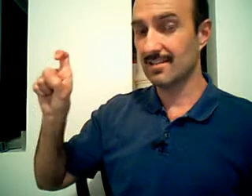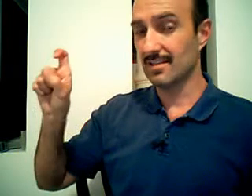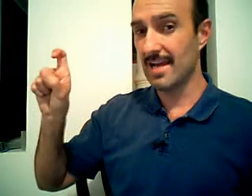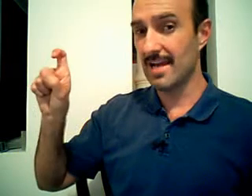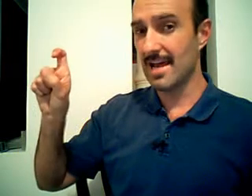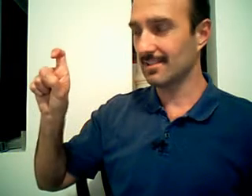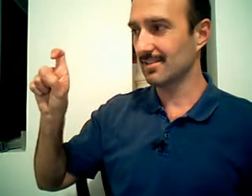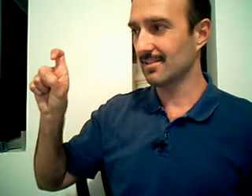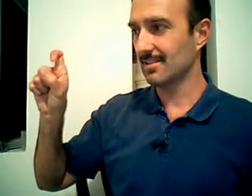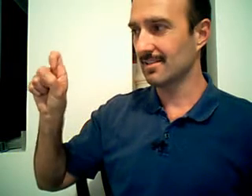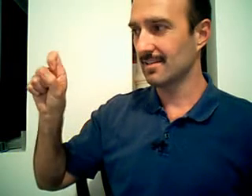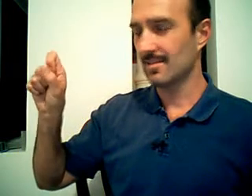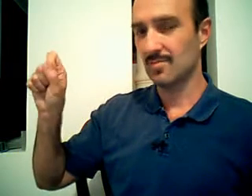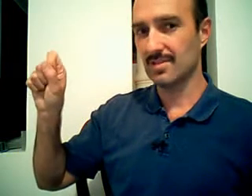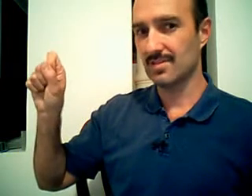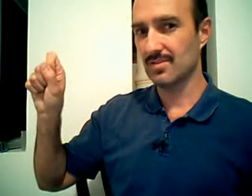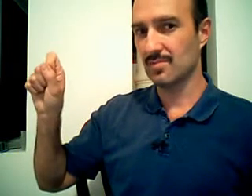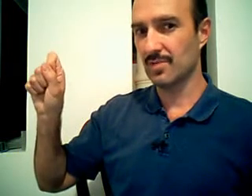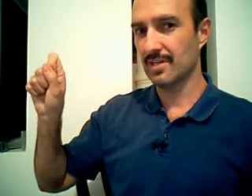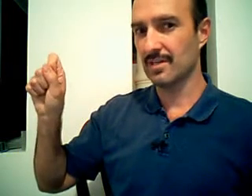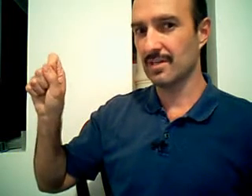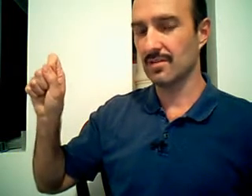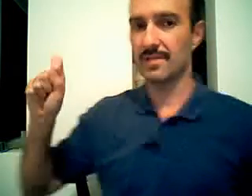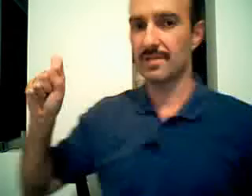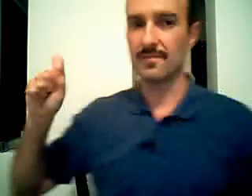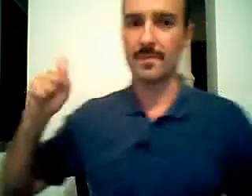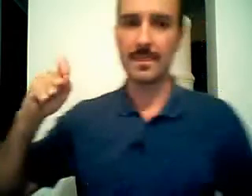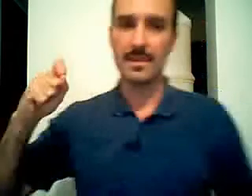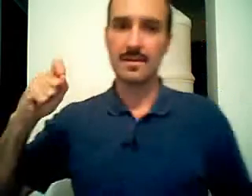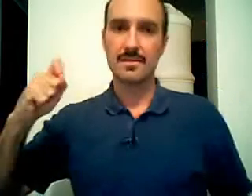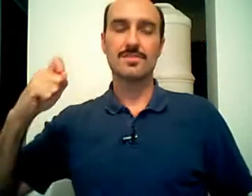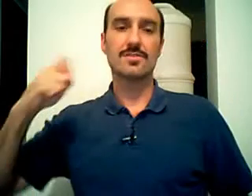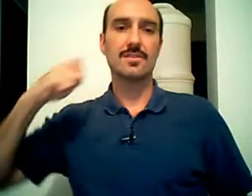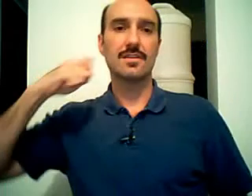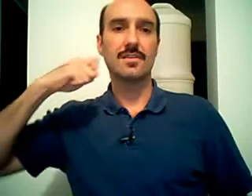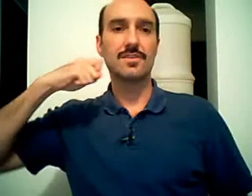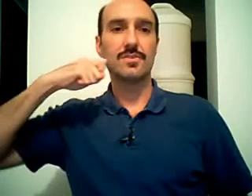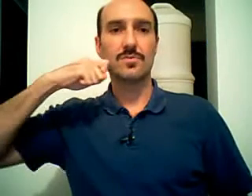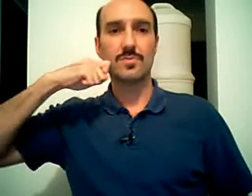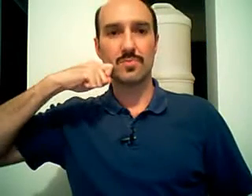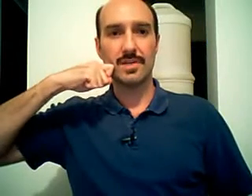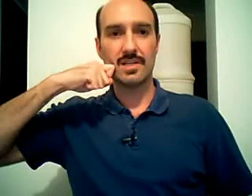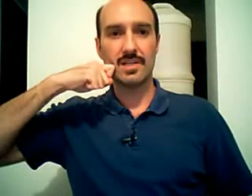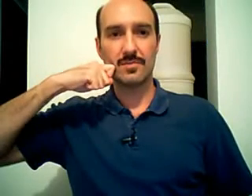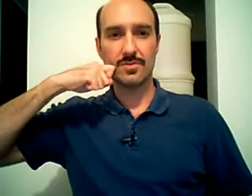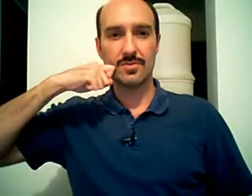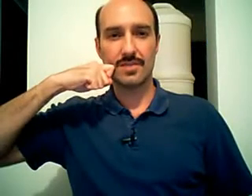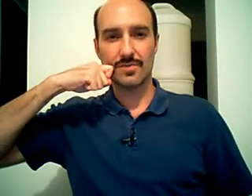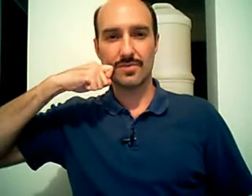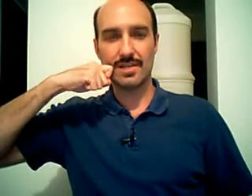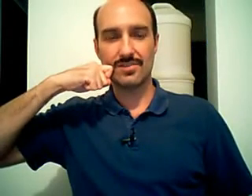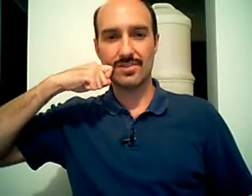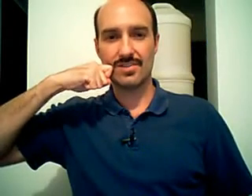letter X, but this you just bring it in a little bit, and then you bring it up to like right to the side